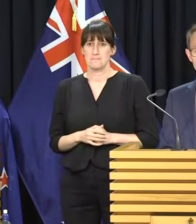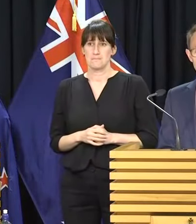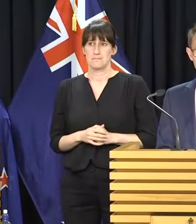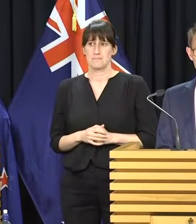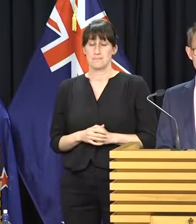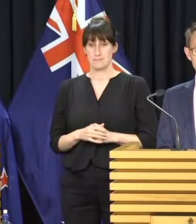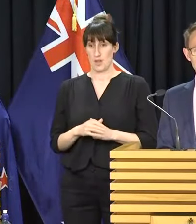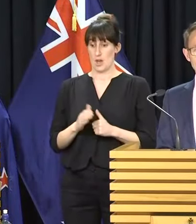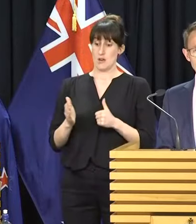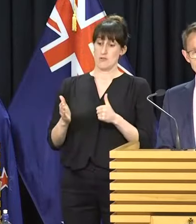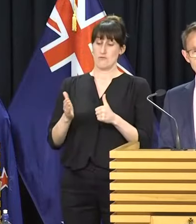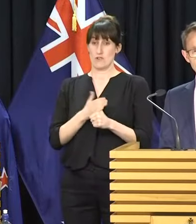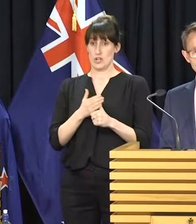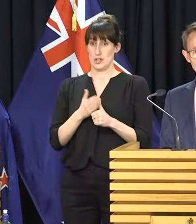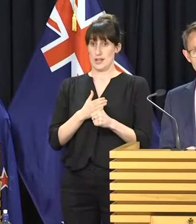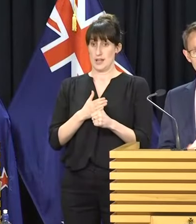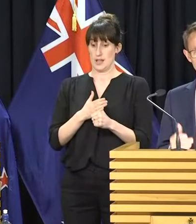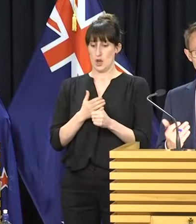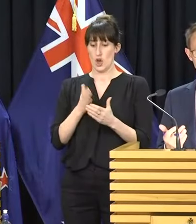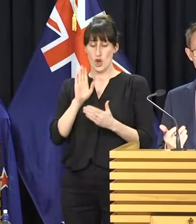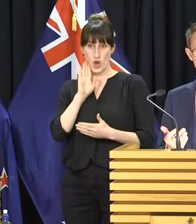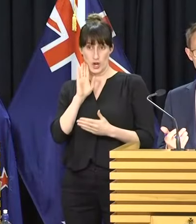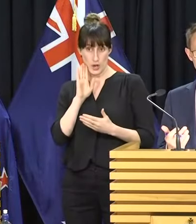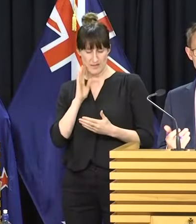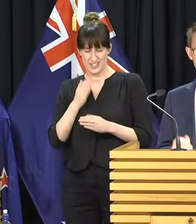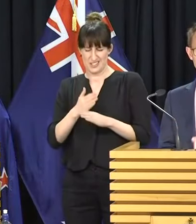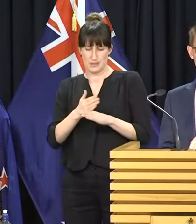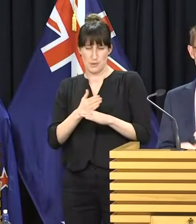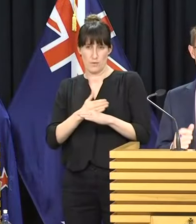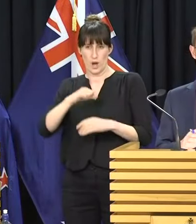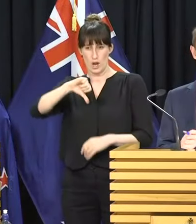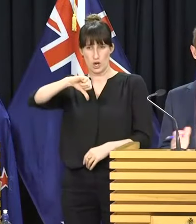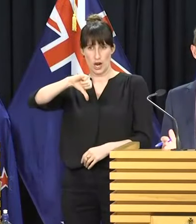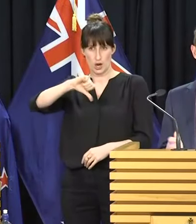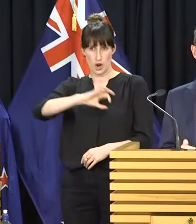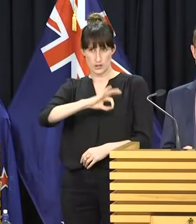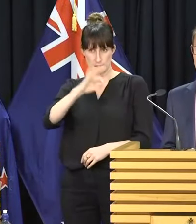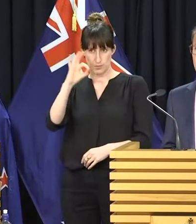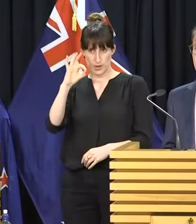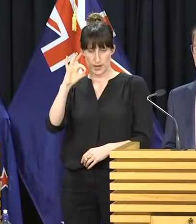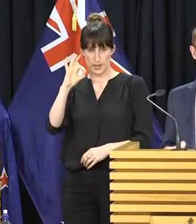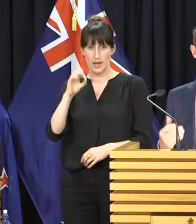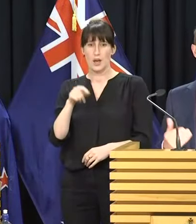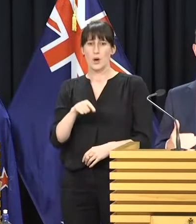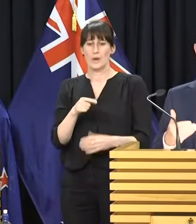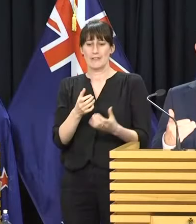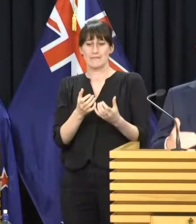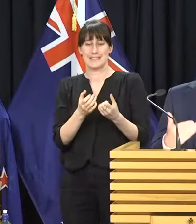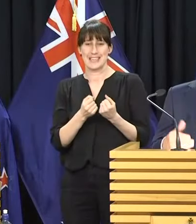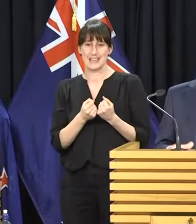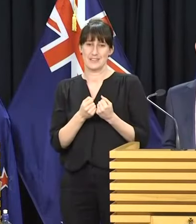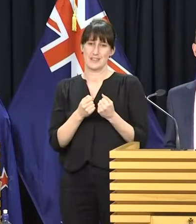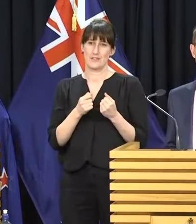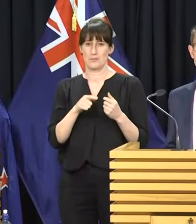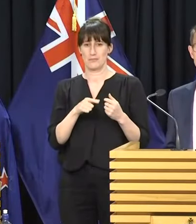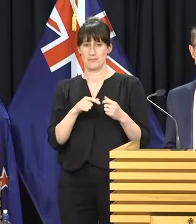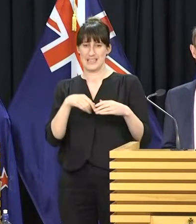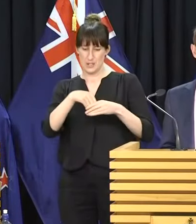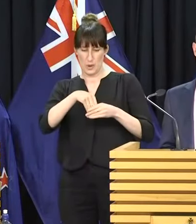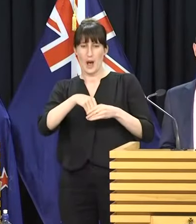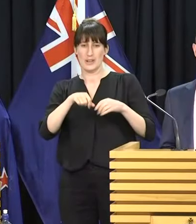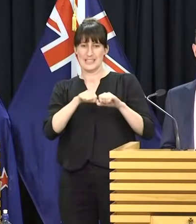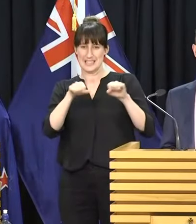initial notification came in just before 9 o'clock. It was an early notification into our EpiServe system. At that point, that was the same point